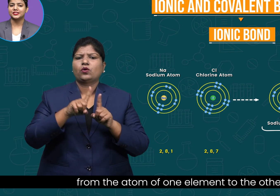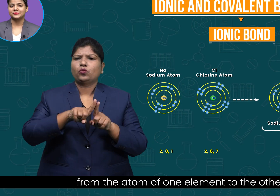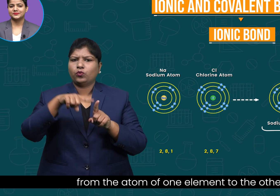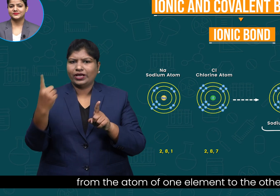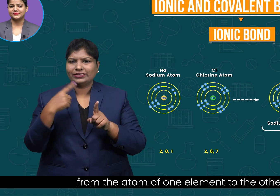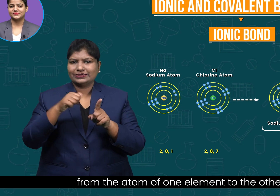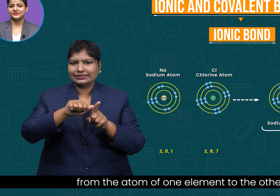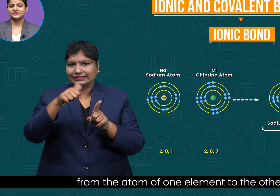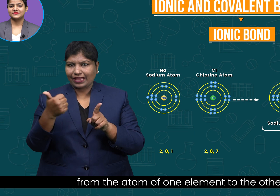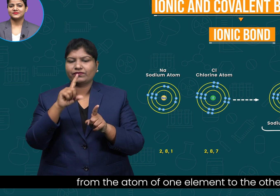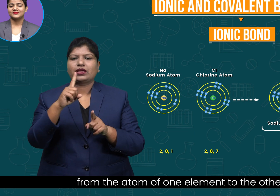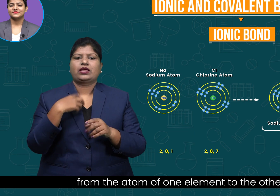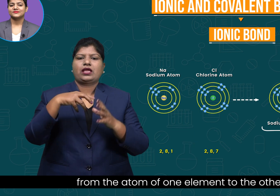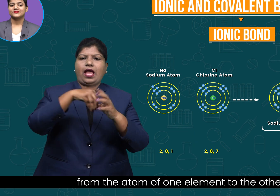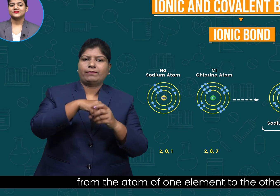the other.